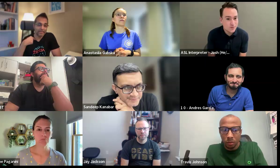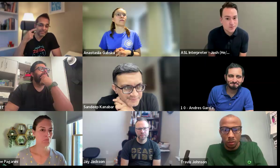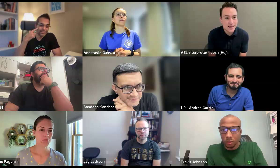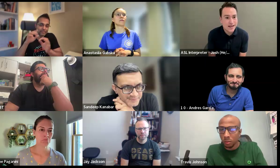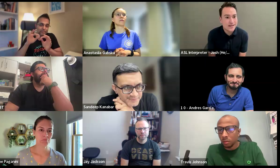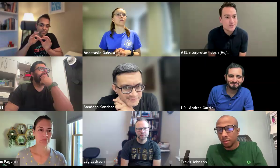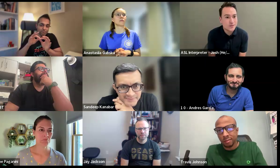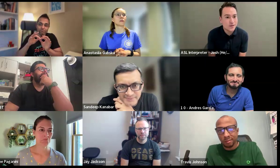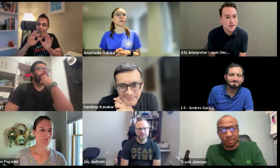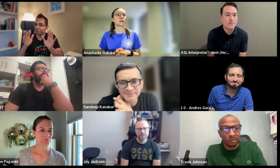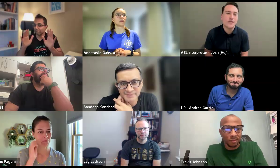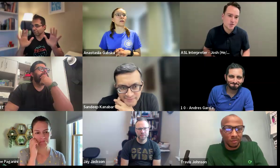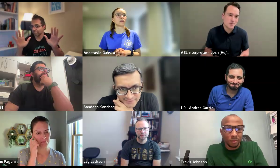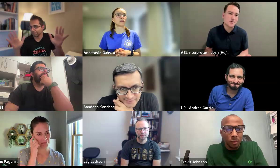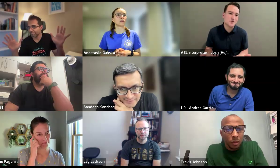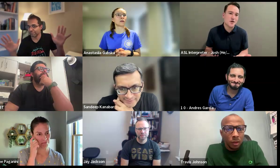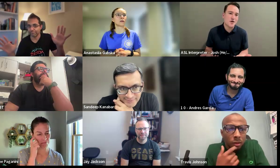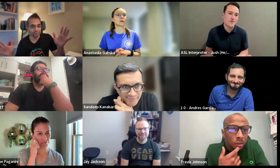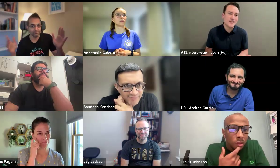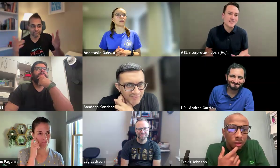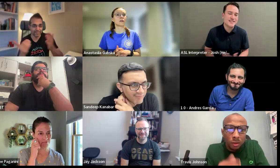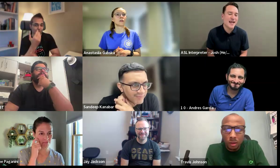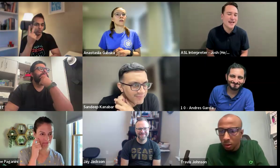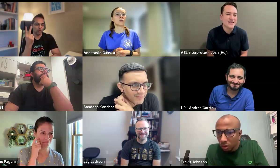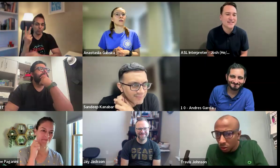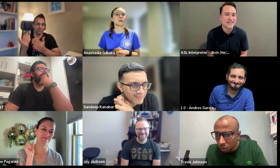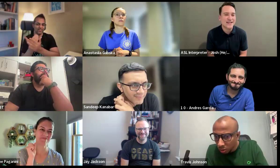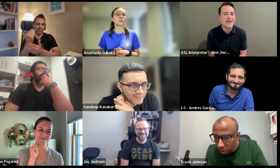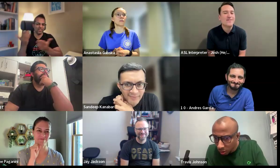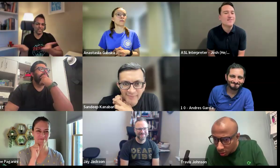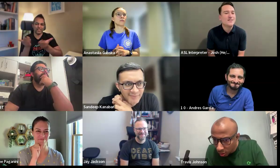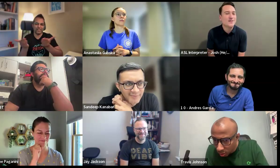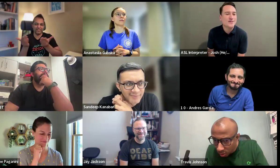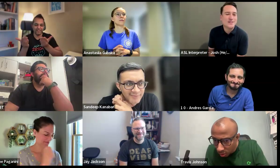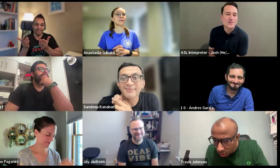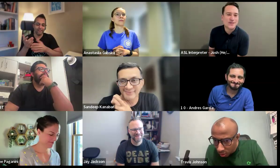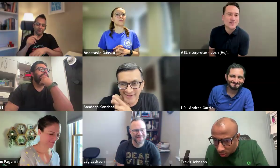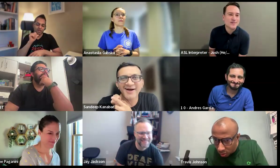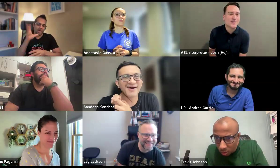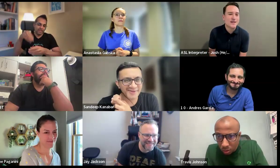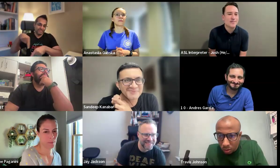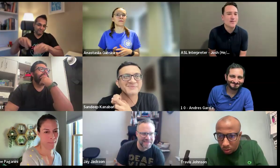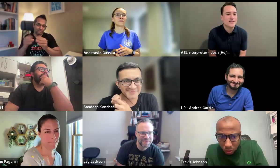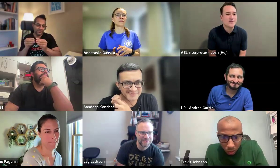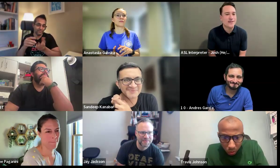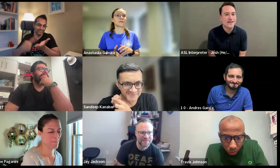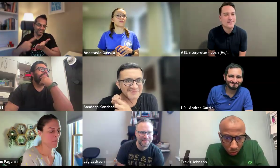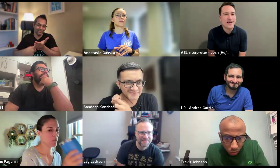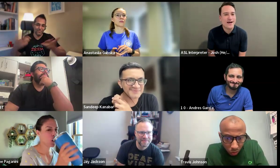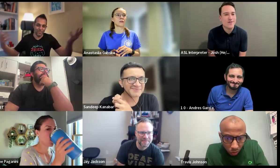to scan the Zoom here. The interpreters are our new faces today. We have two new interpreters Yeah. present with us that have